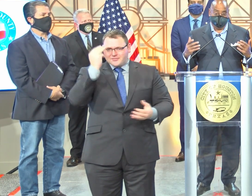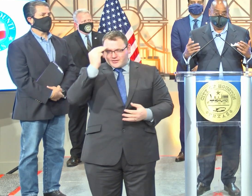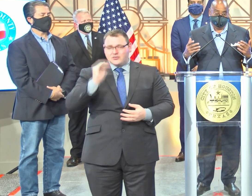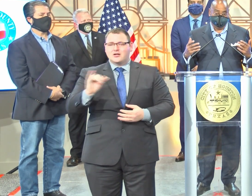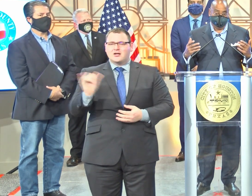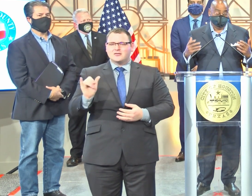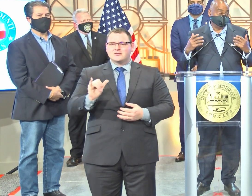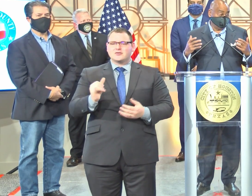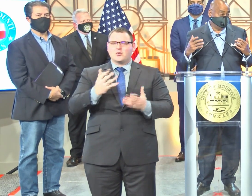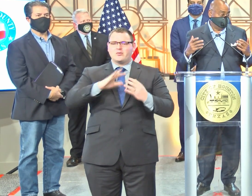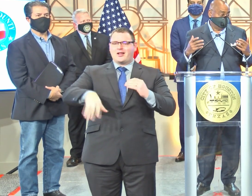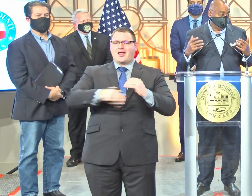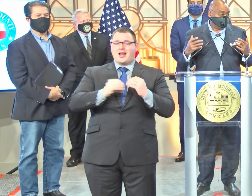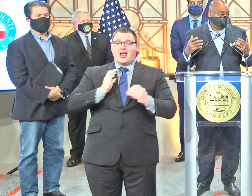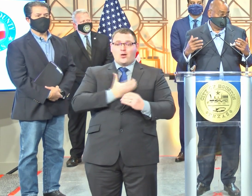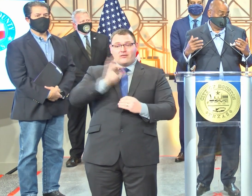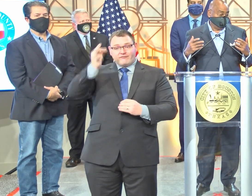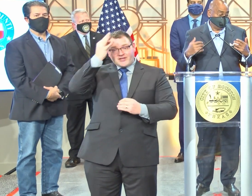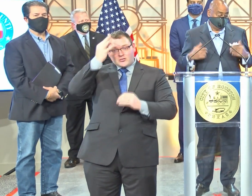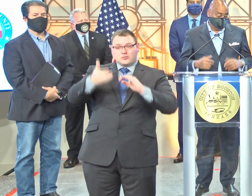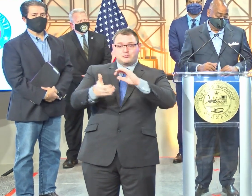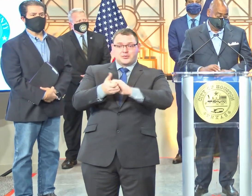Thanks, Commissioner. Commissioner Ellis.